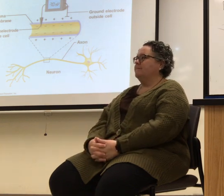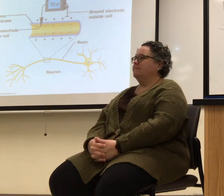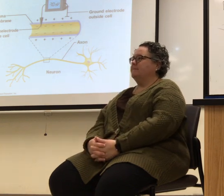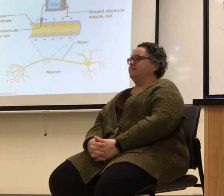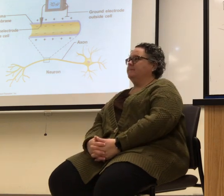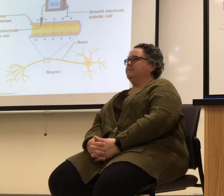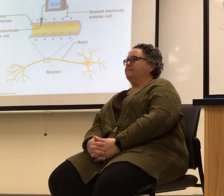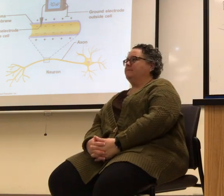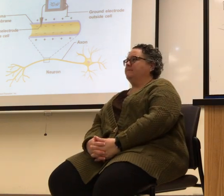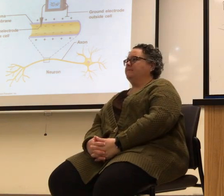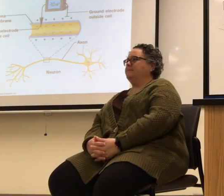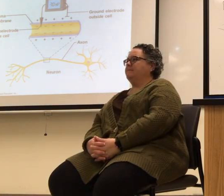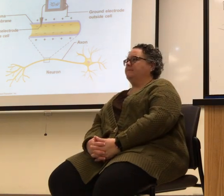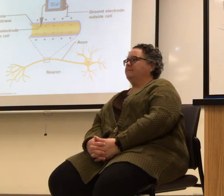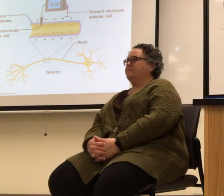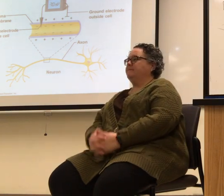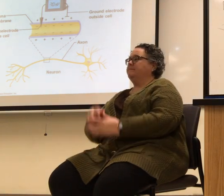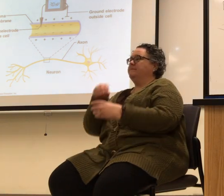Inside